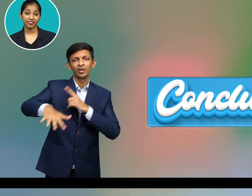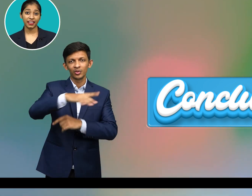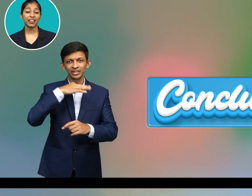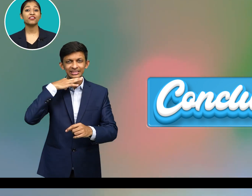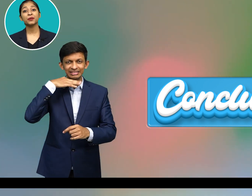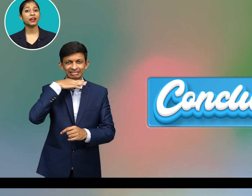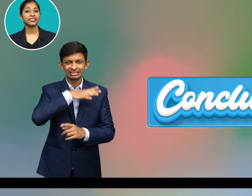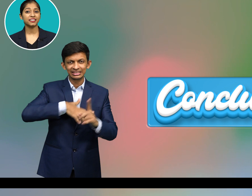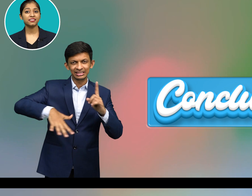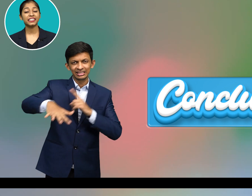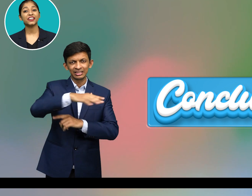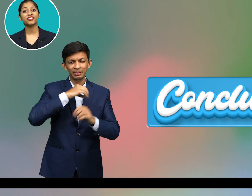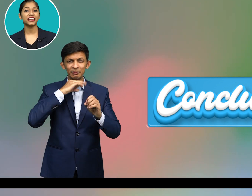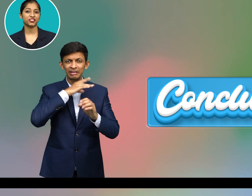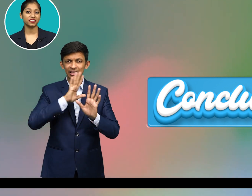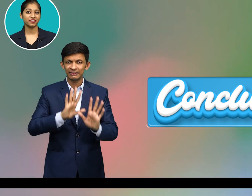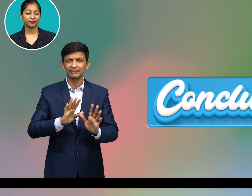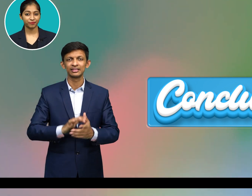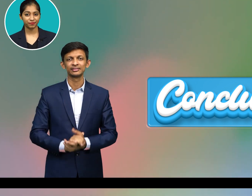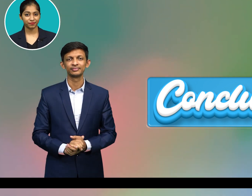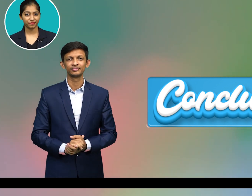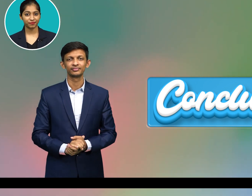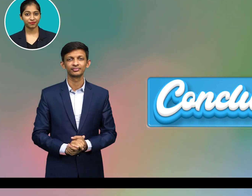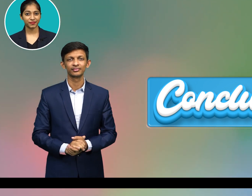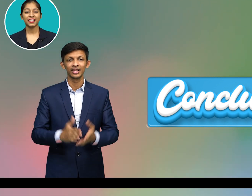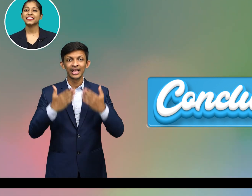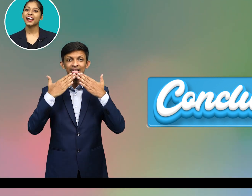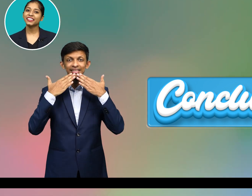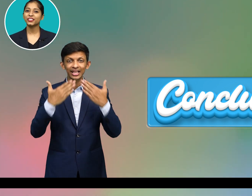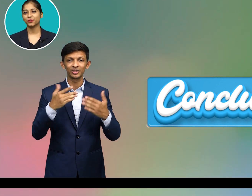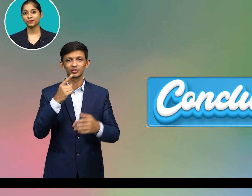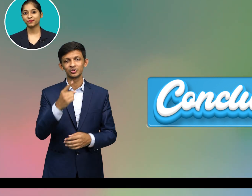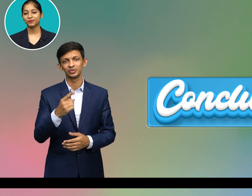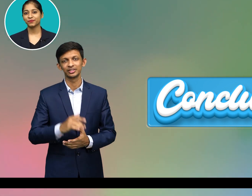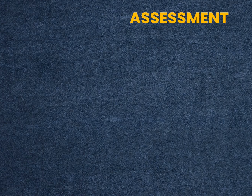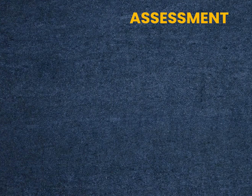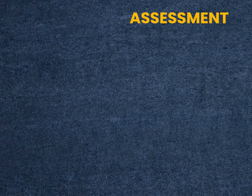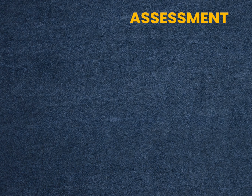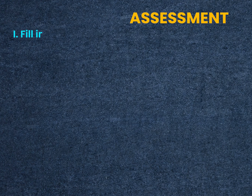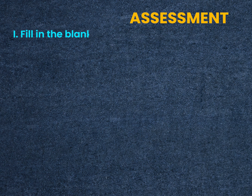and environmental degradation. Thank you.